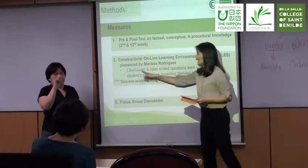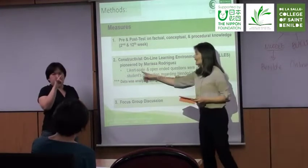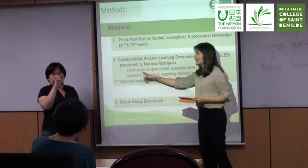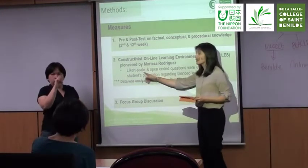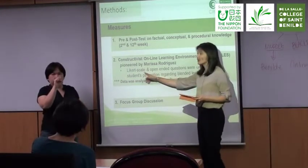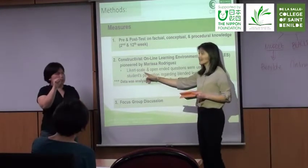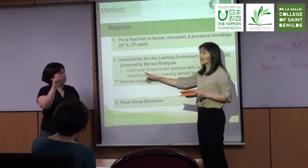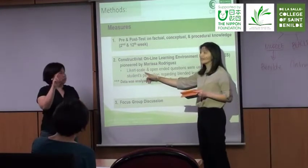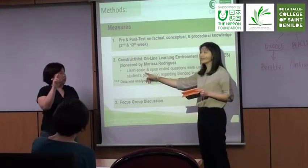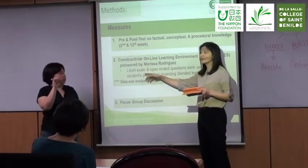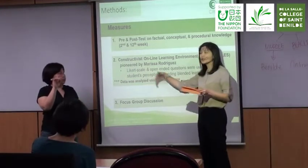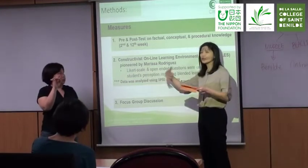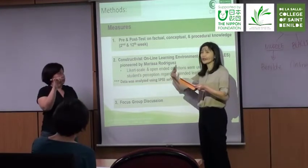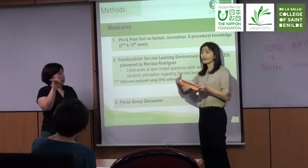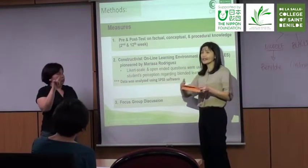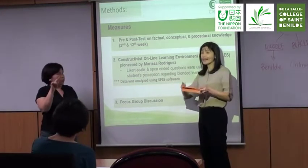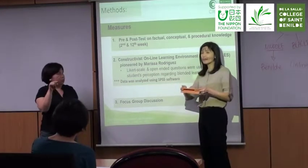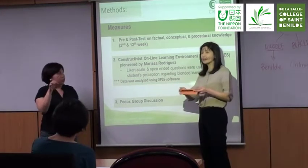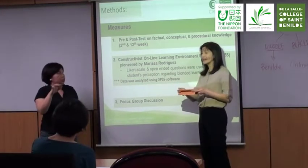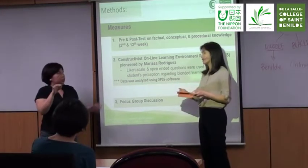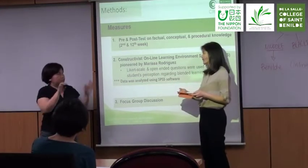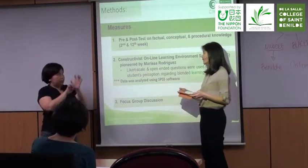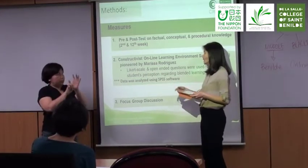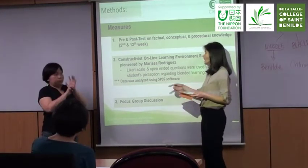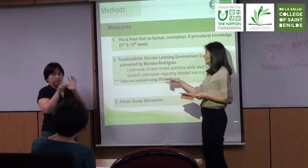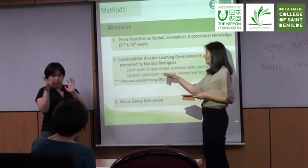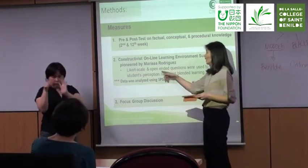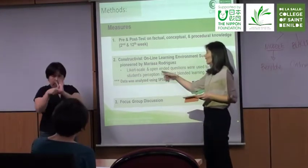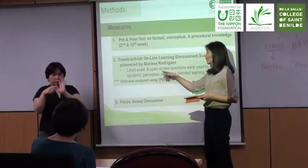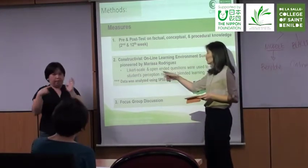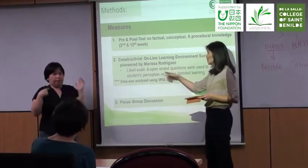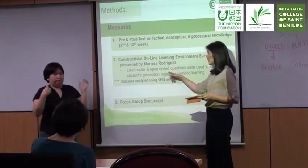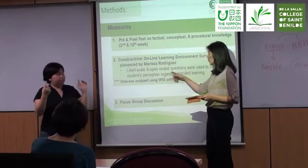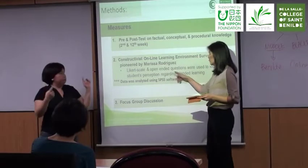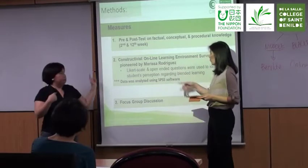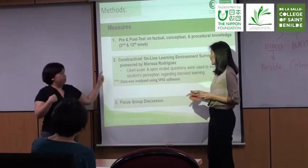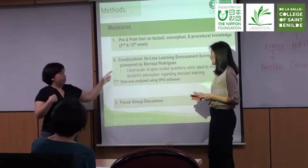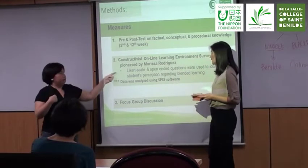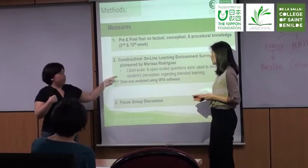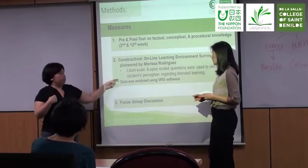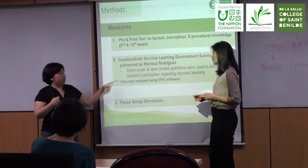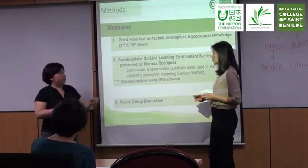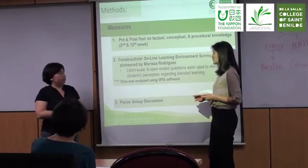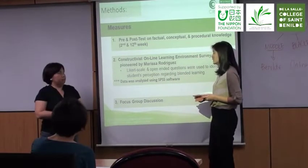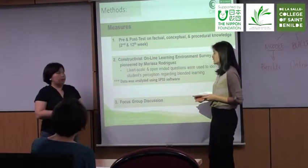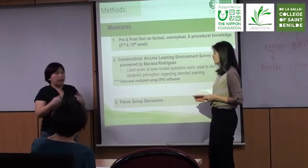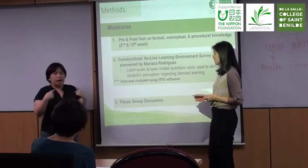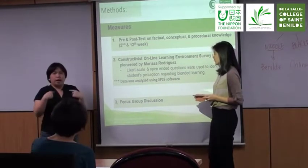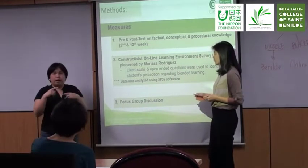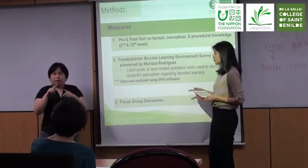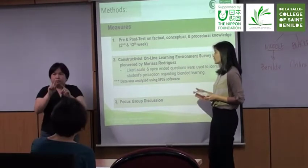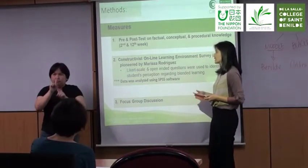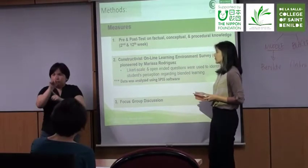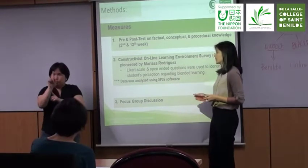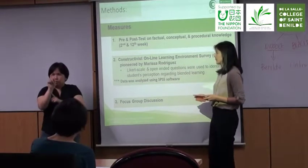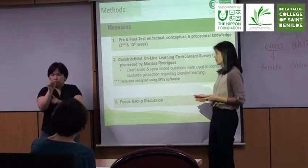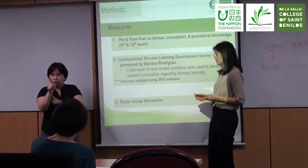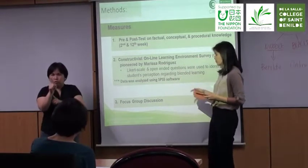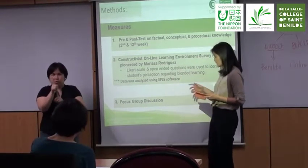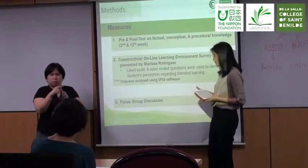a likelihood scale. I'll be showing you the example later, which includes open-ended questions for